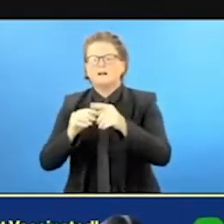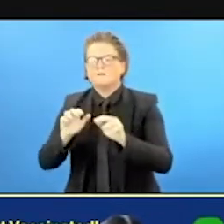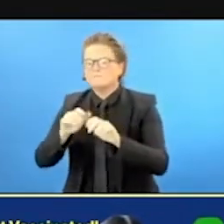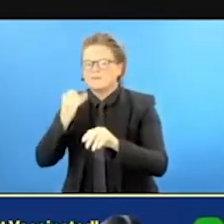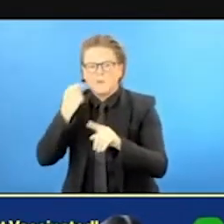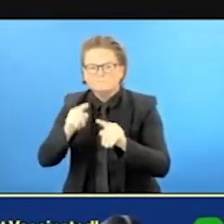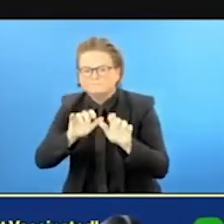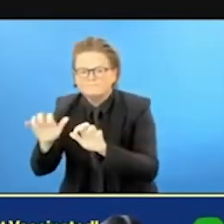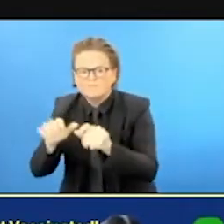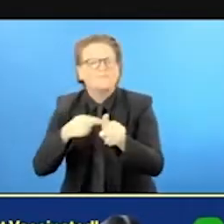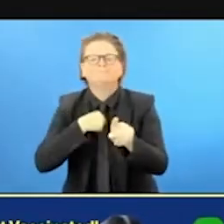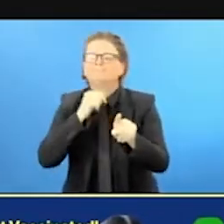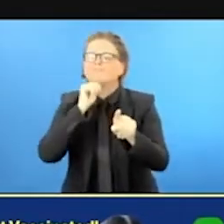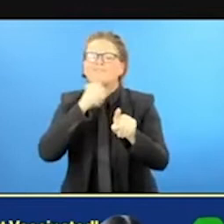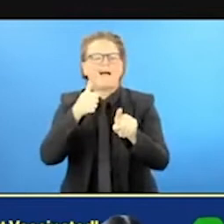sf.gov/vaccine notify.